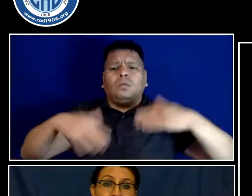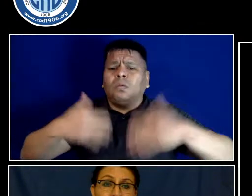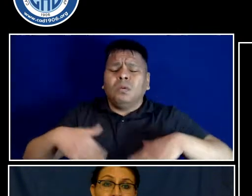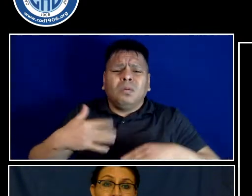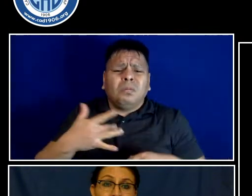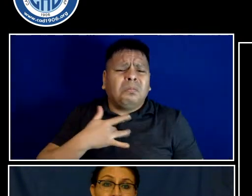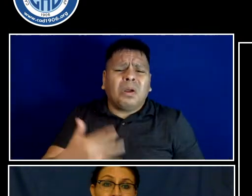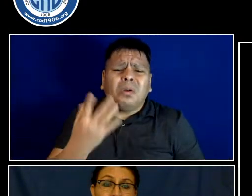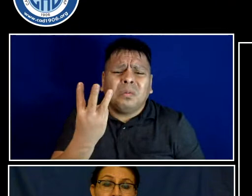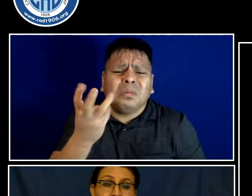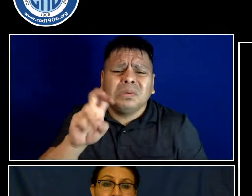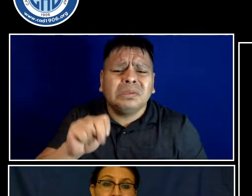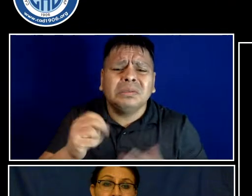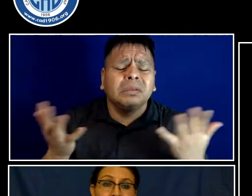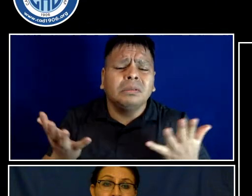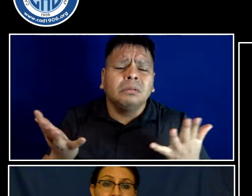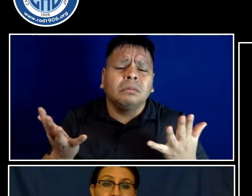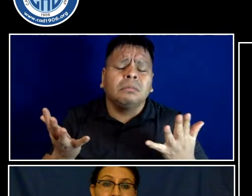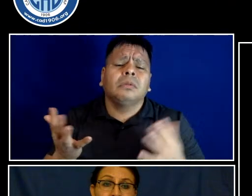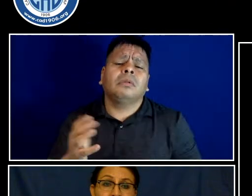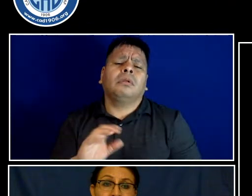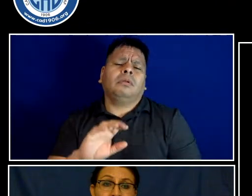and other communities, plus the Italian communities who